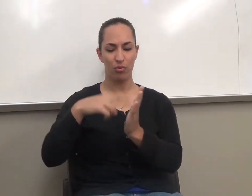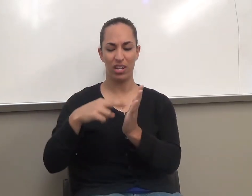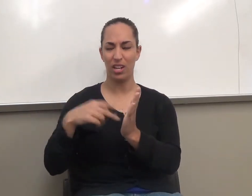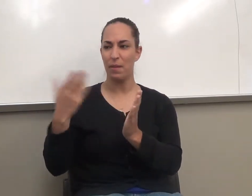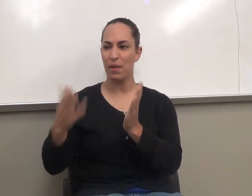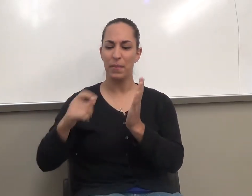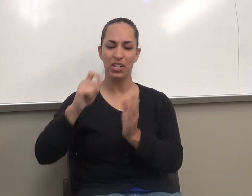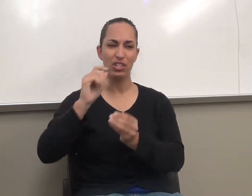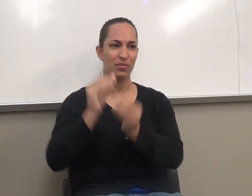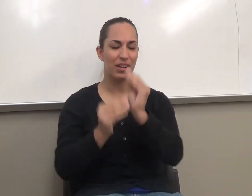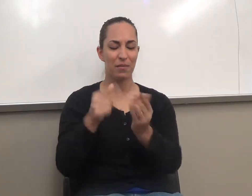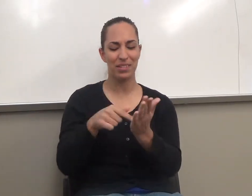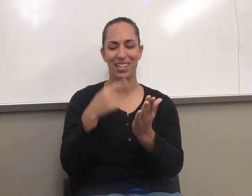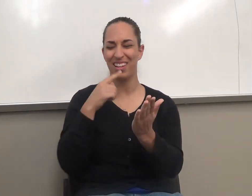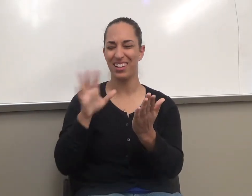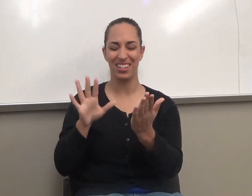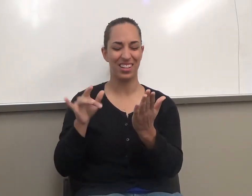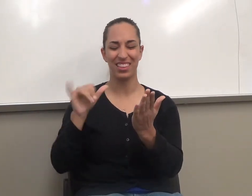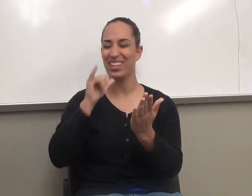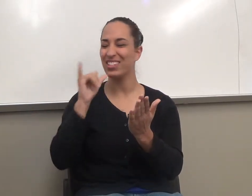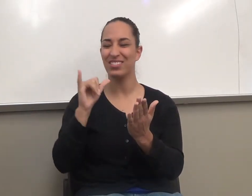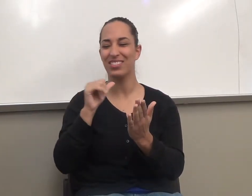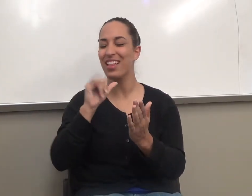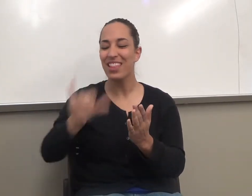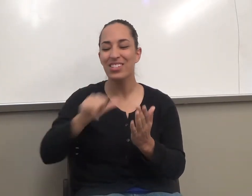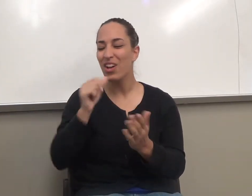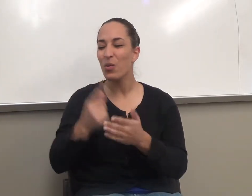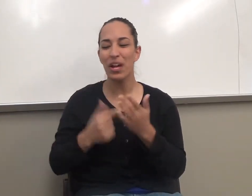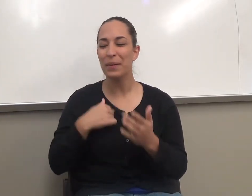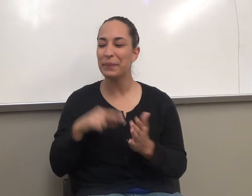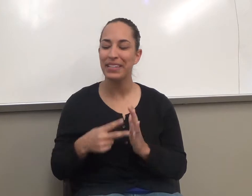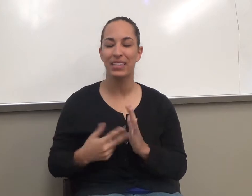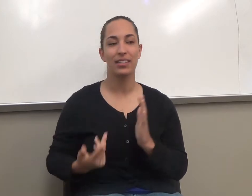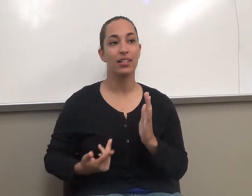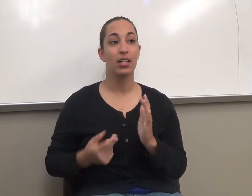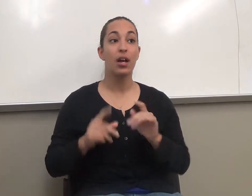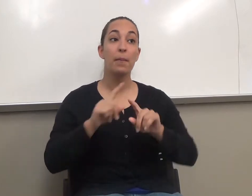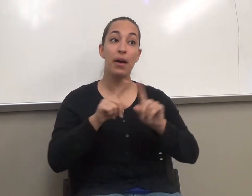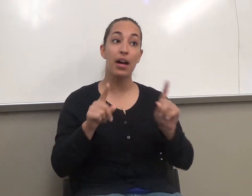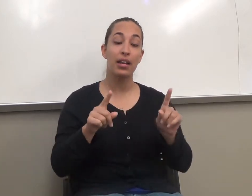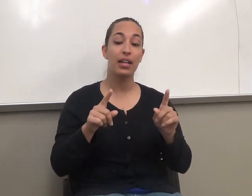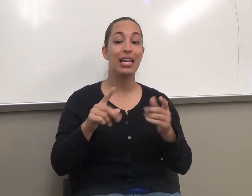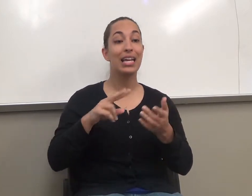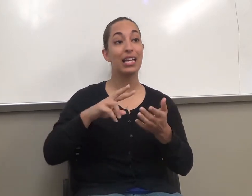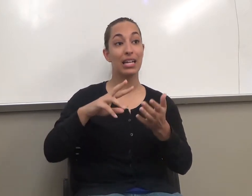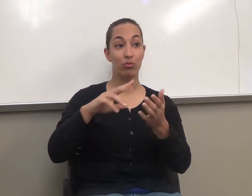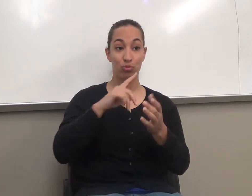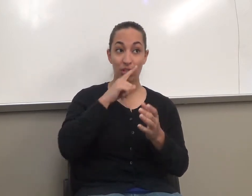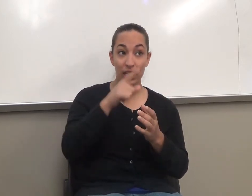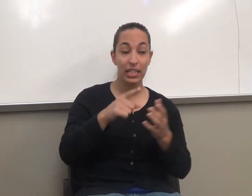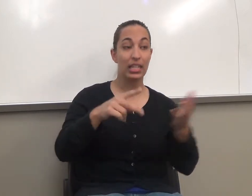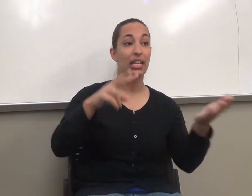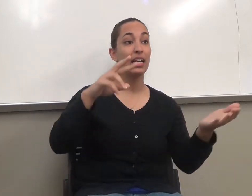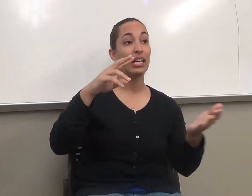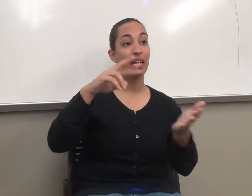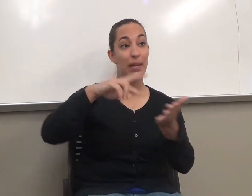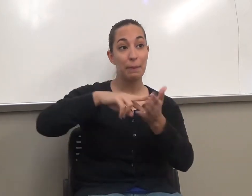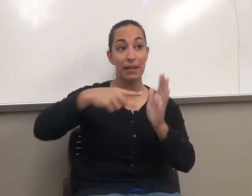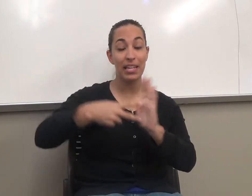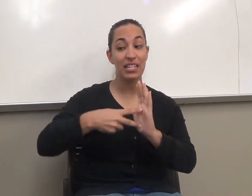was saying. So I need to do something. I may not need to make the change that person says to make, because that's not what I meant. But